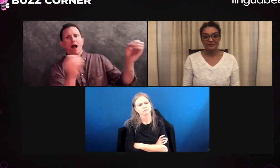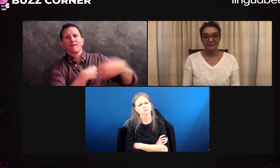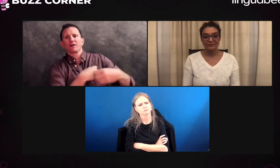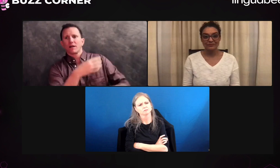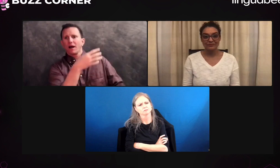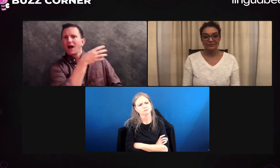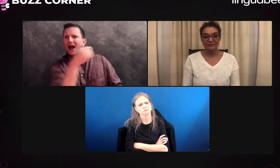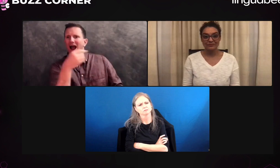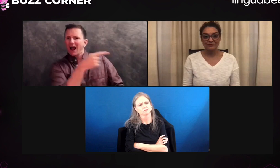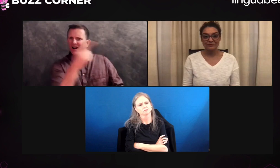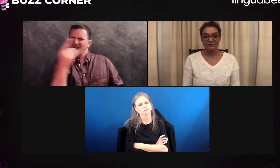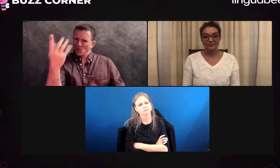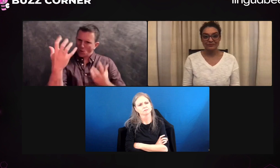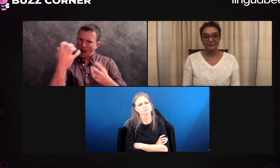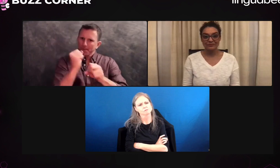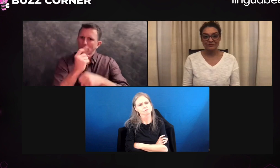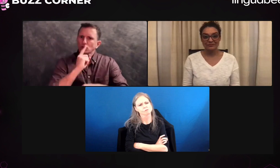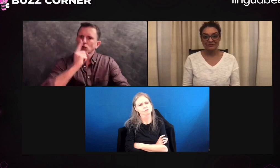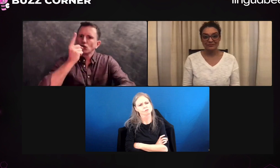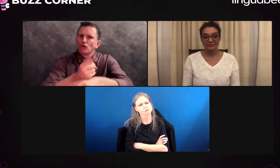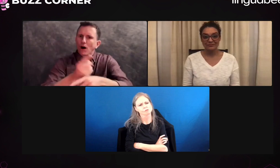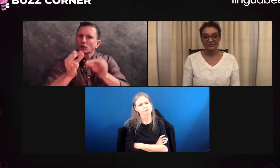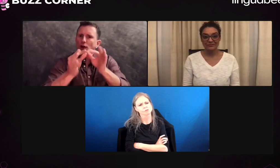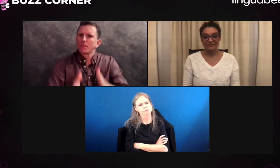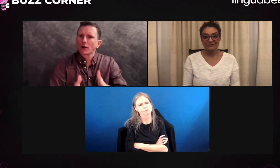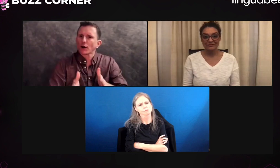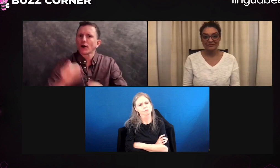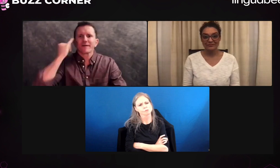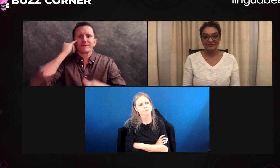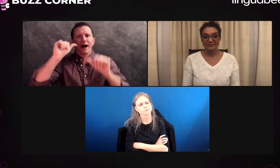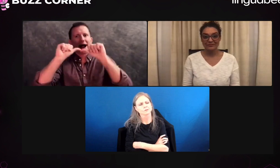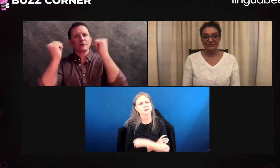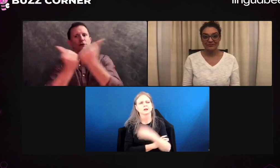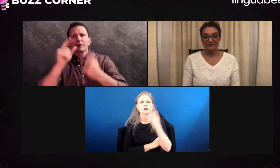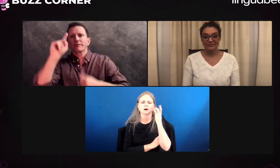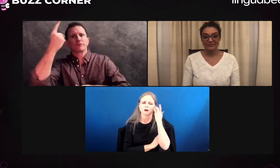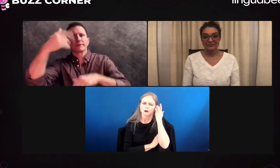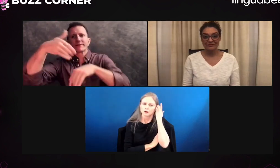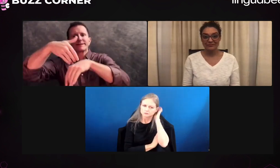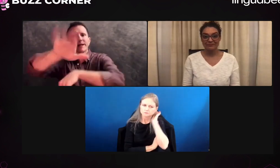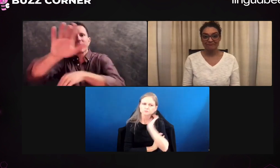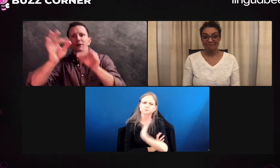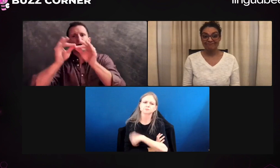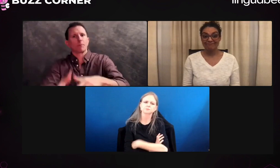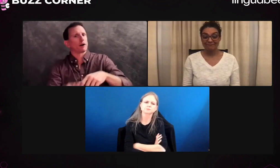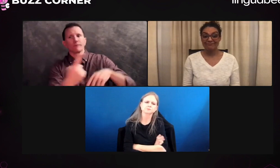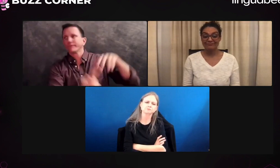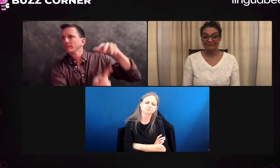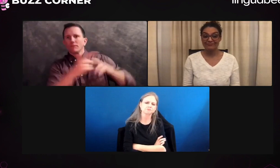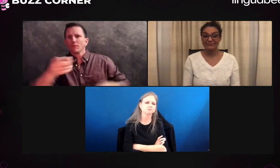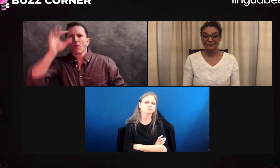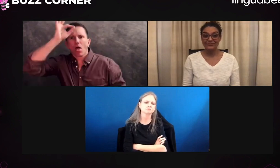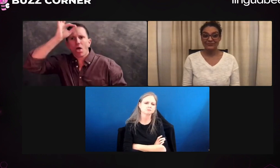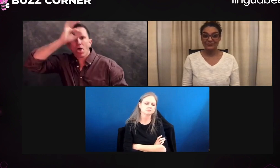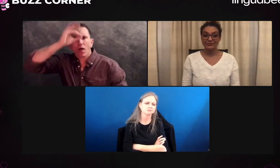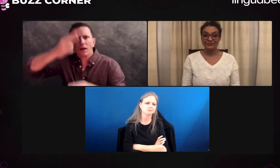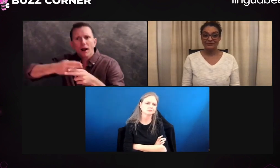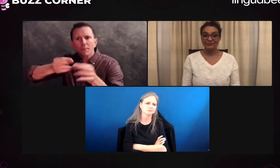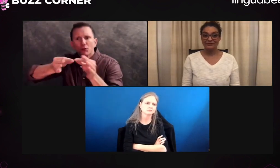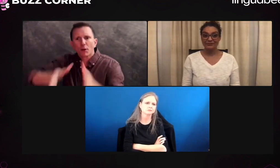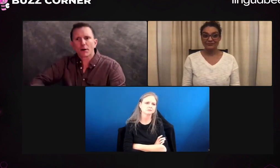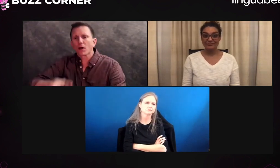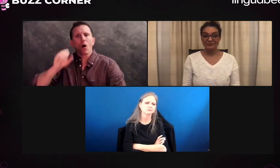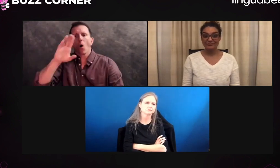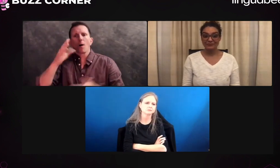So I'm wondering, when you're able to go to the doctor's office and you want to make sure that you have the right interpreter, that it's not just an